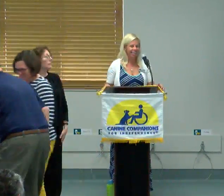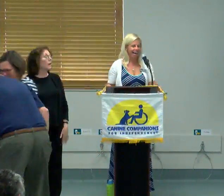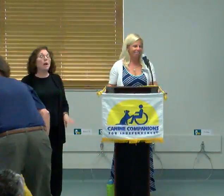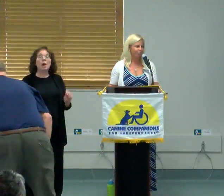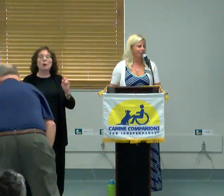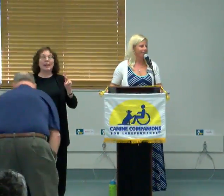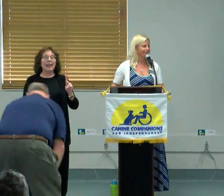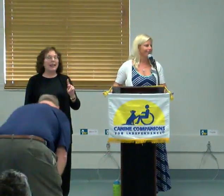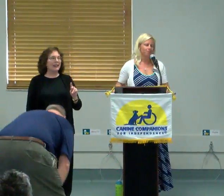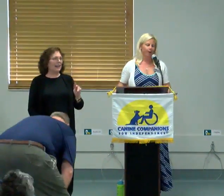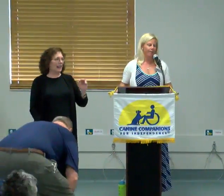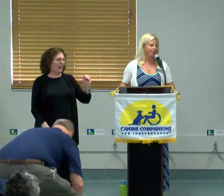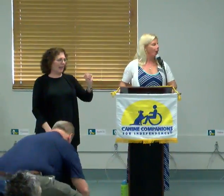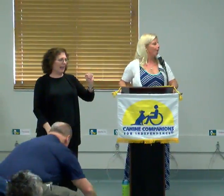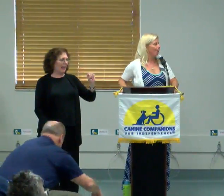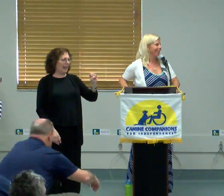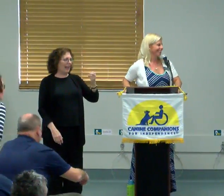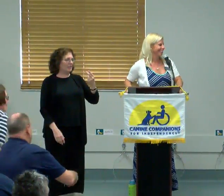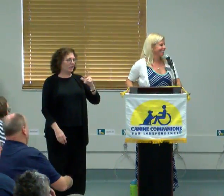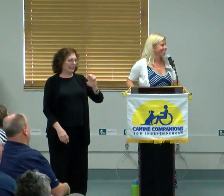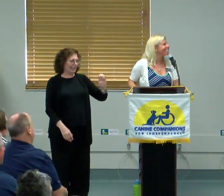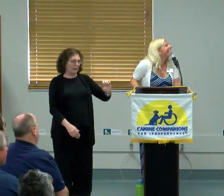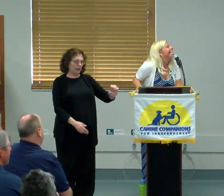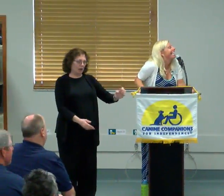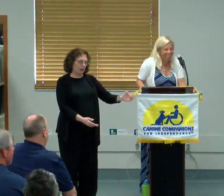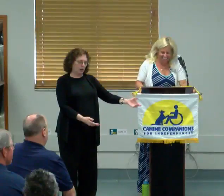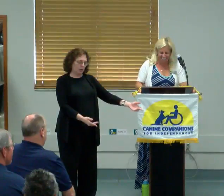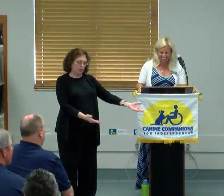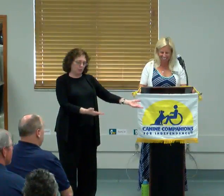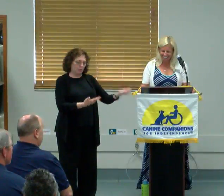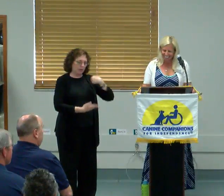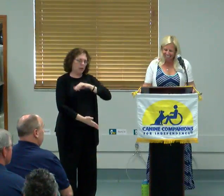All right, Ashley, bring us home.